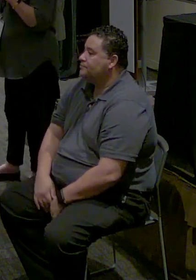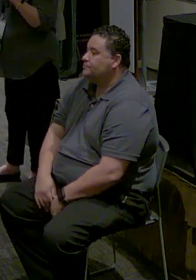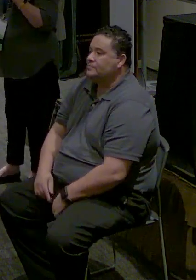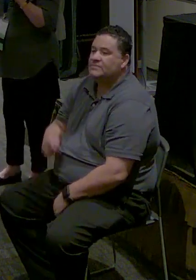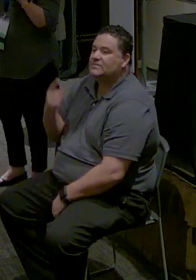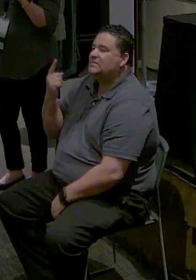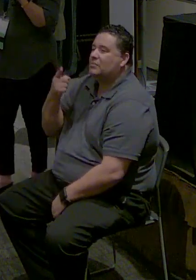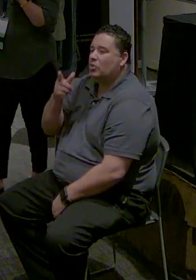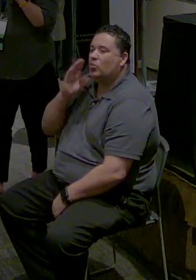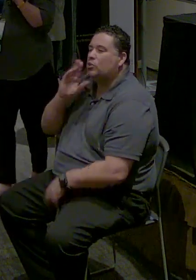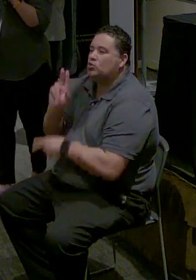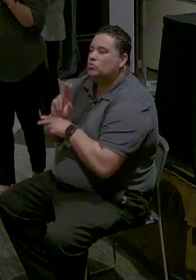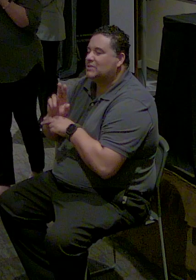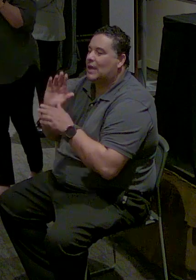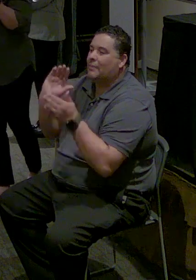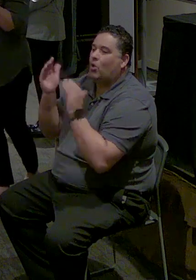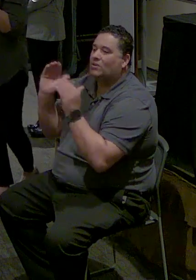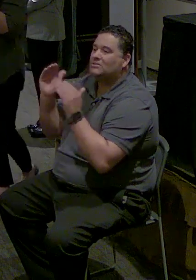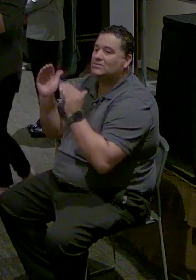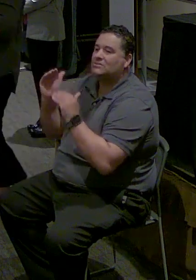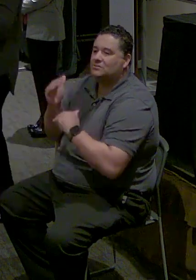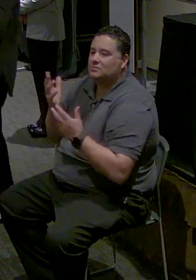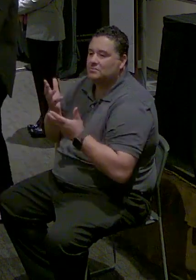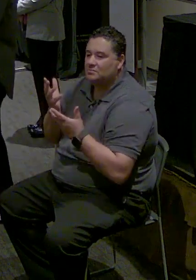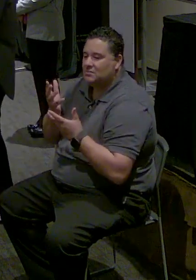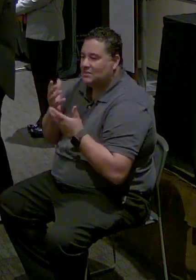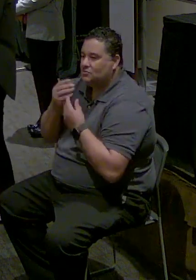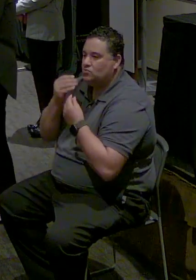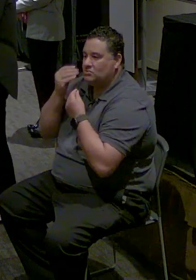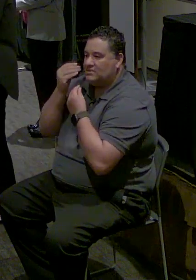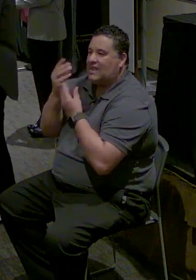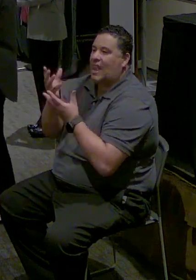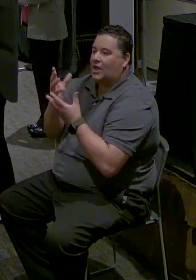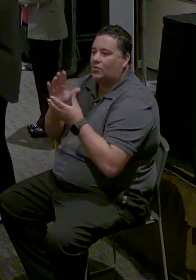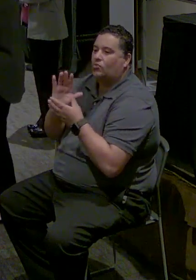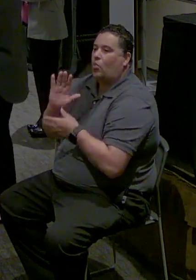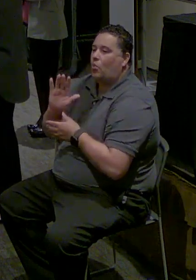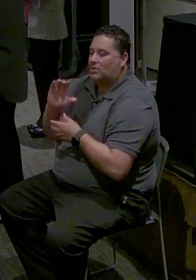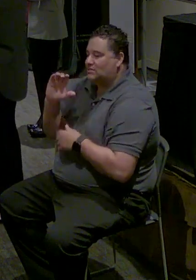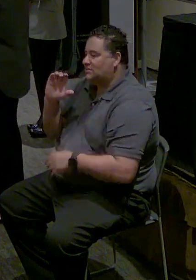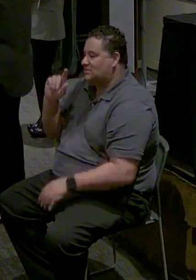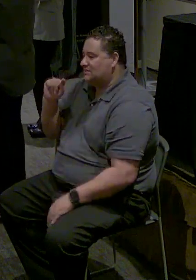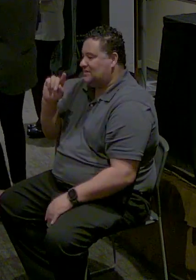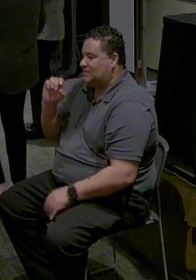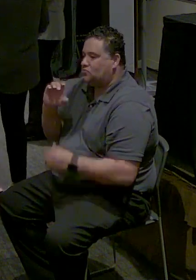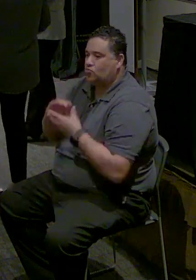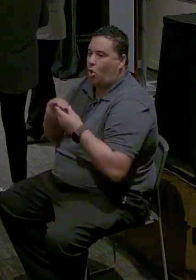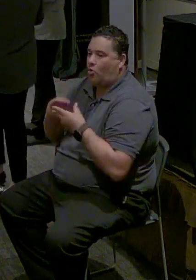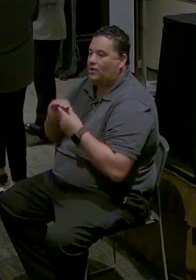Something that you would use comparison in telling your CTE story.